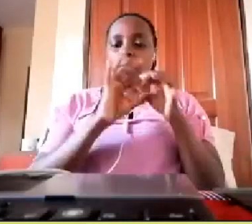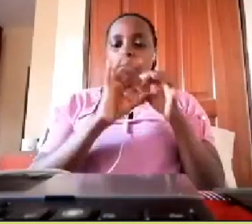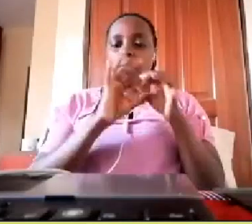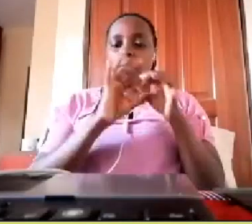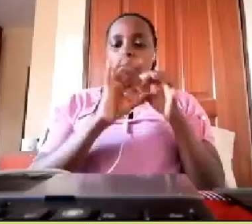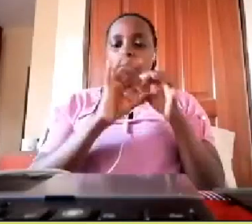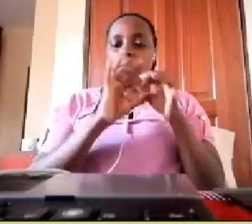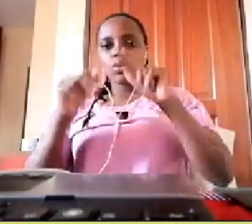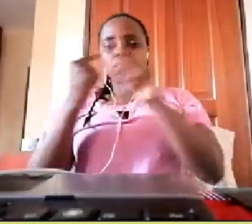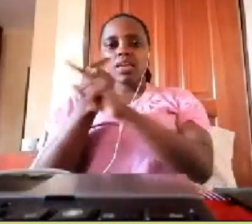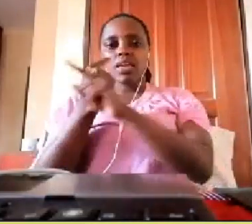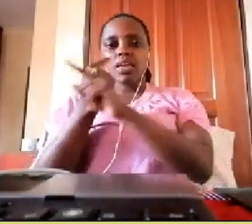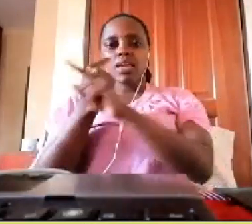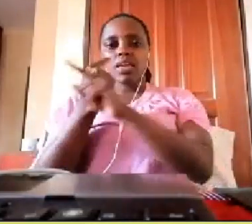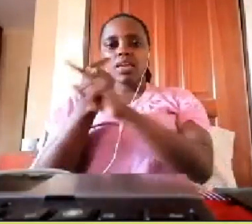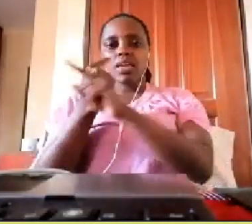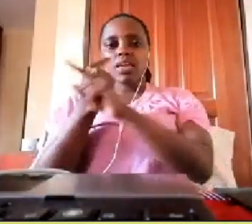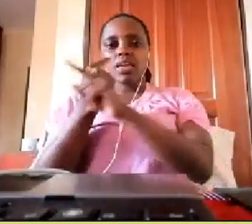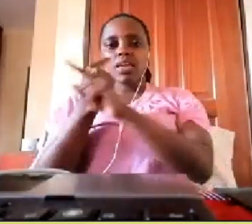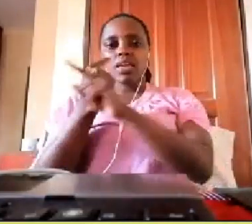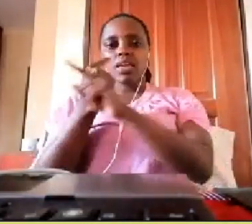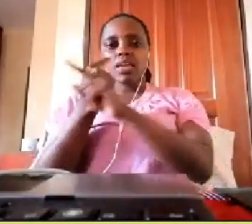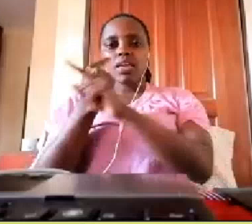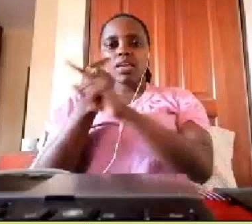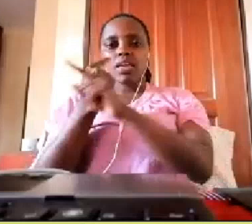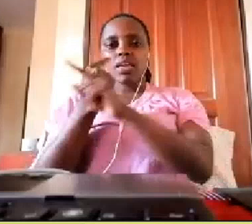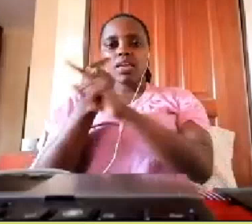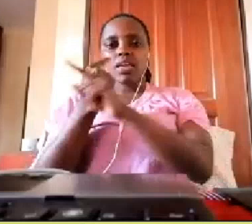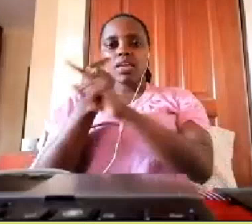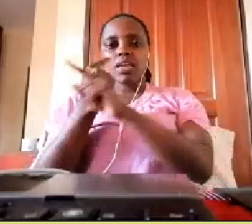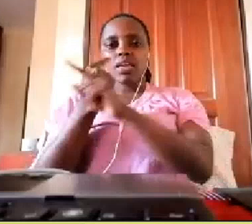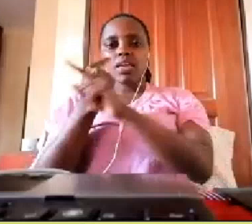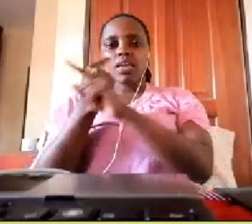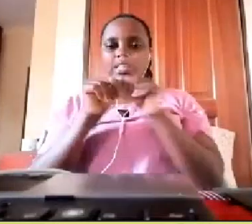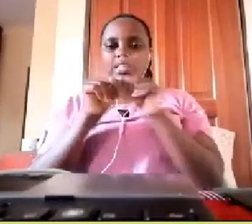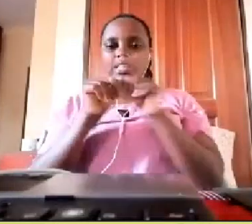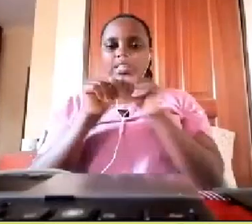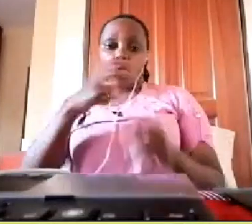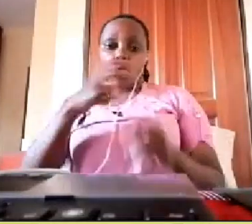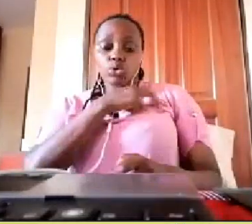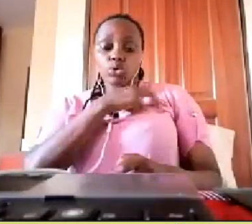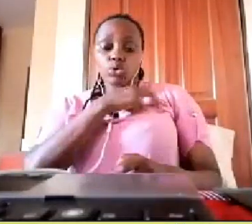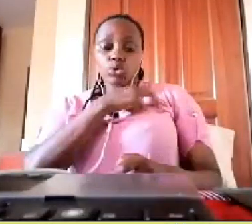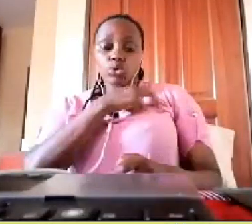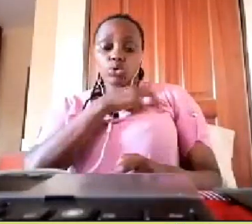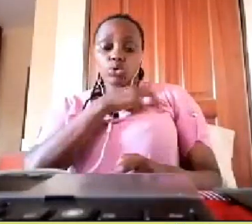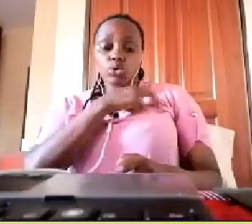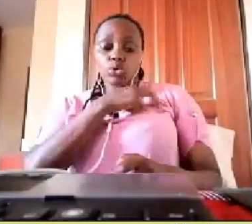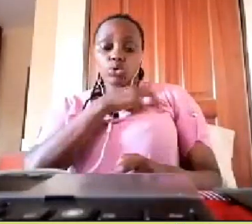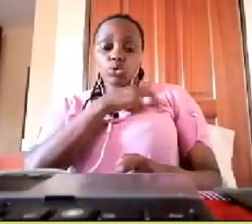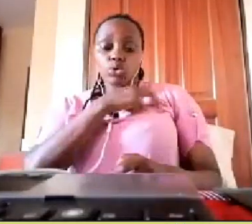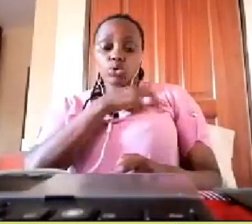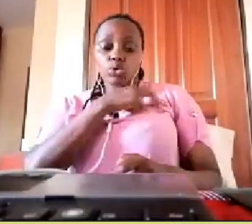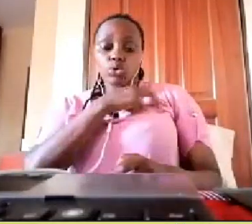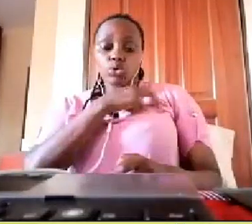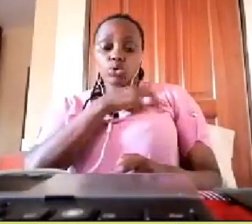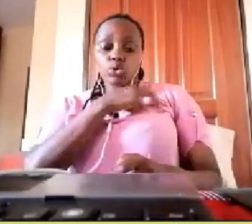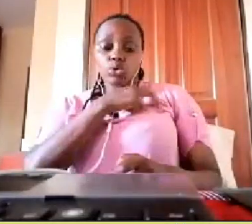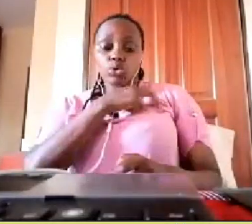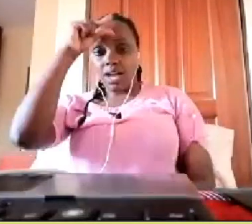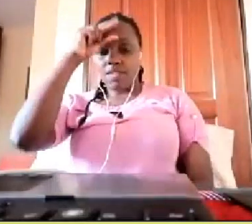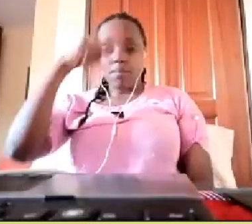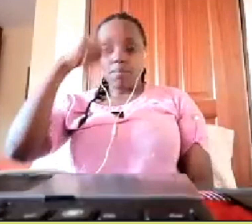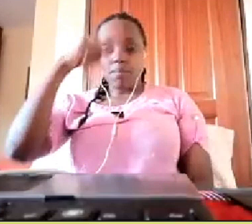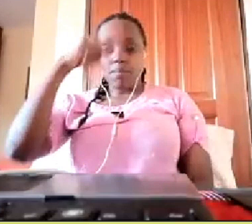relationship with relevant state departments that communicate or that even consult you as civil society that as the government, we